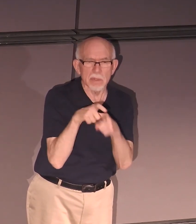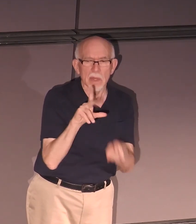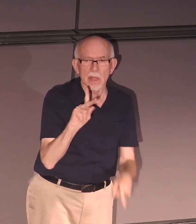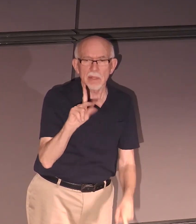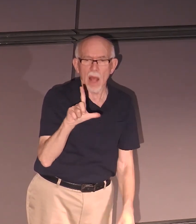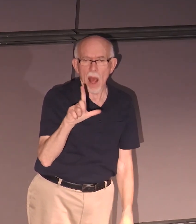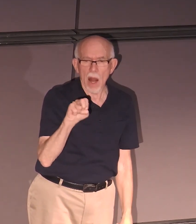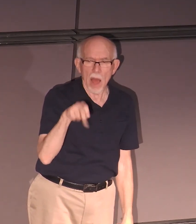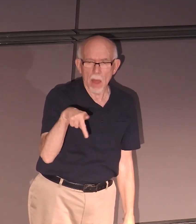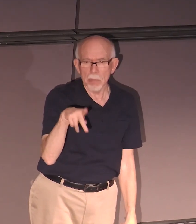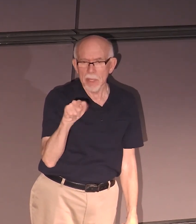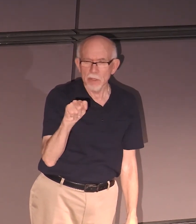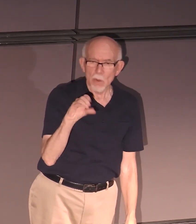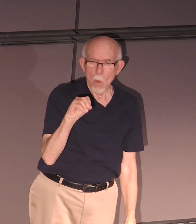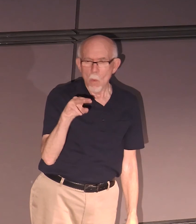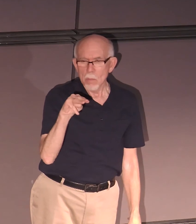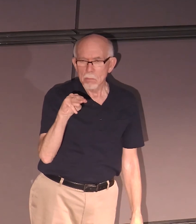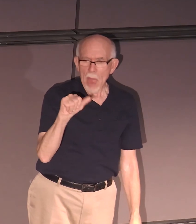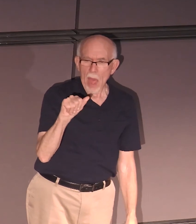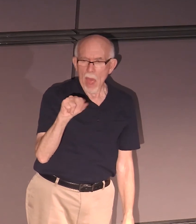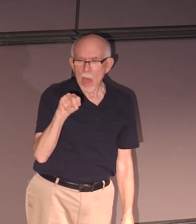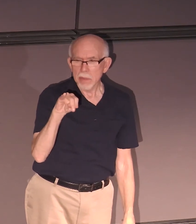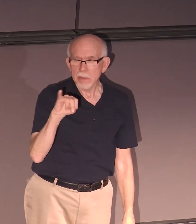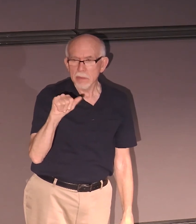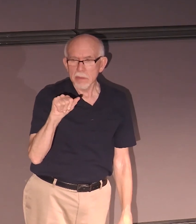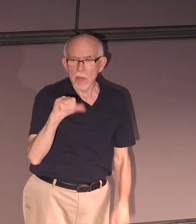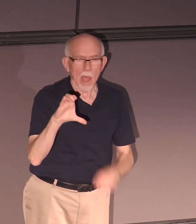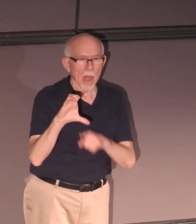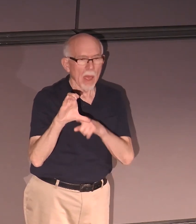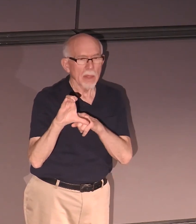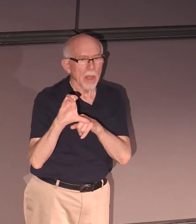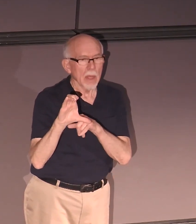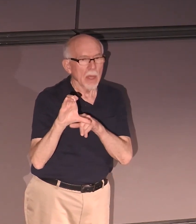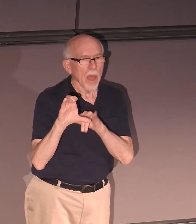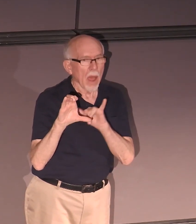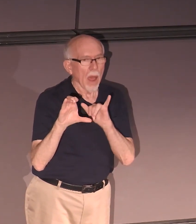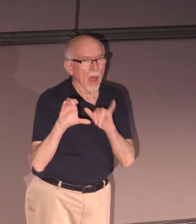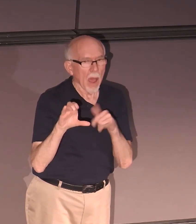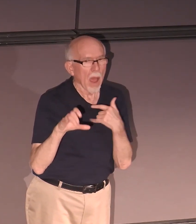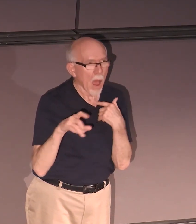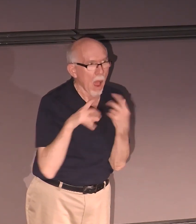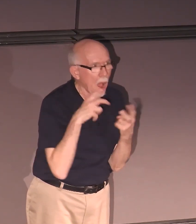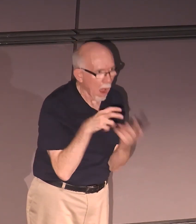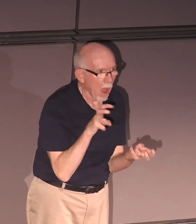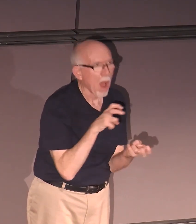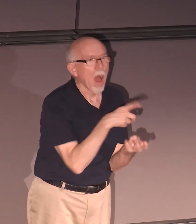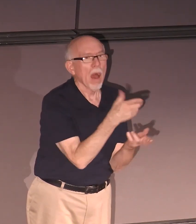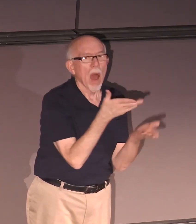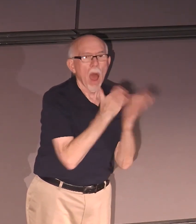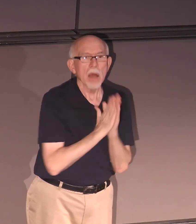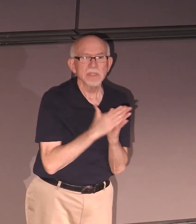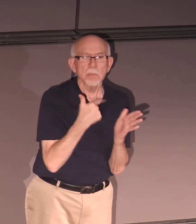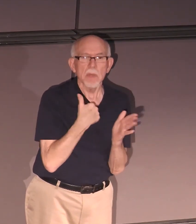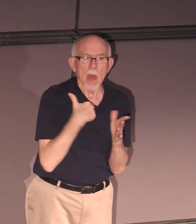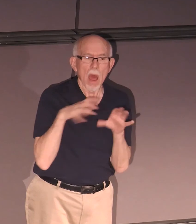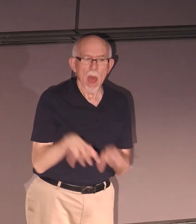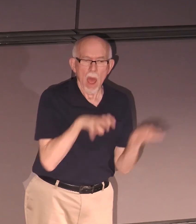different vocabulary that had to do with counseling, like kleptomaniac, for example. I didn't know there was a word for such a